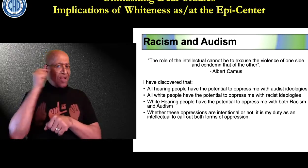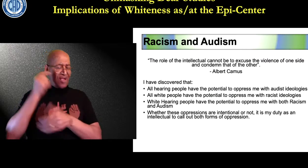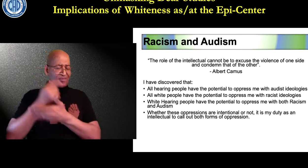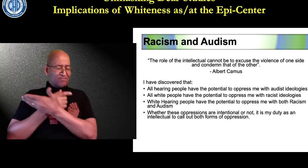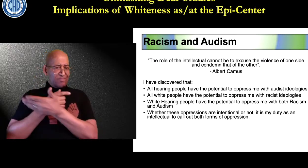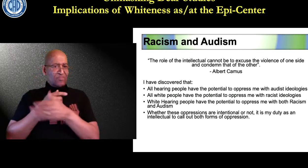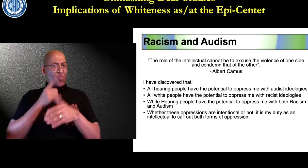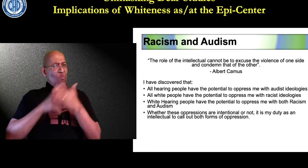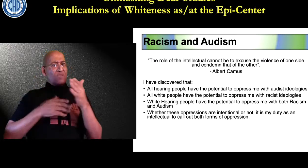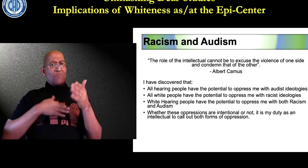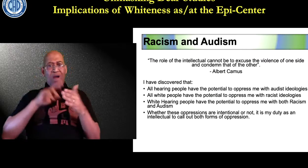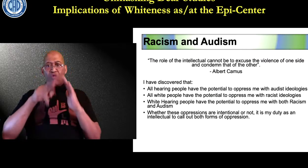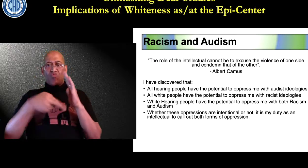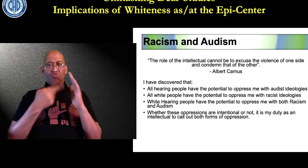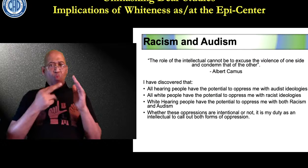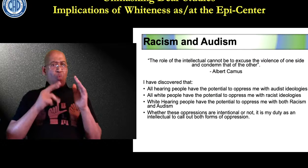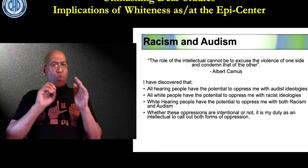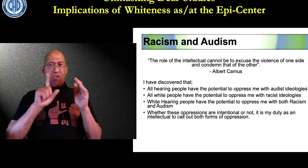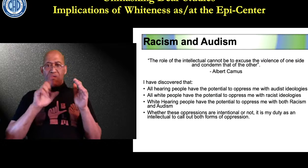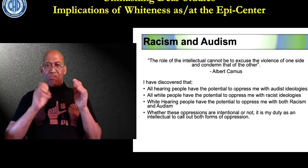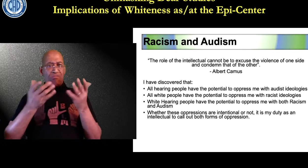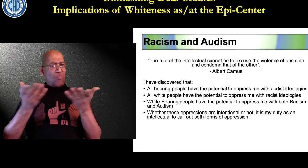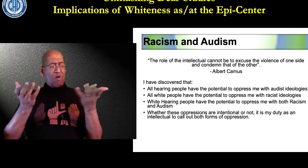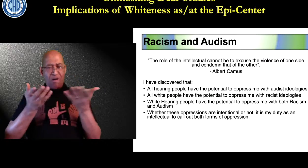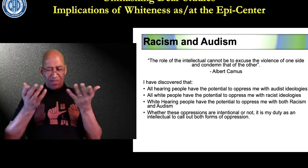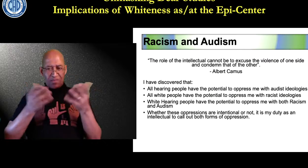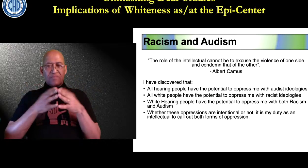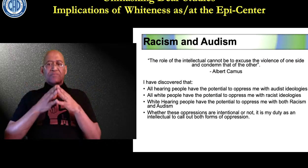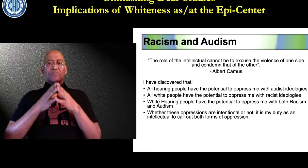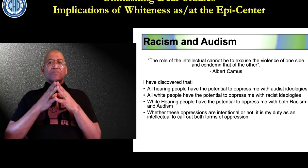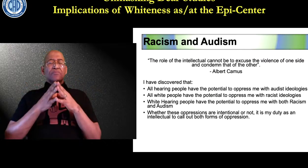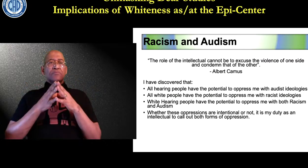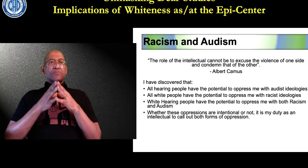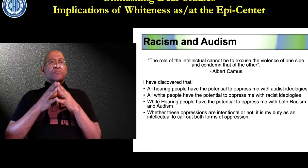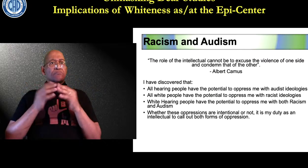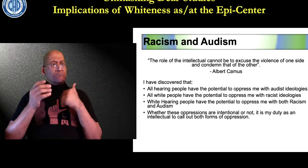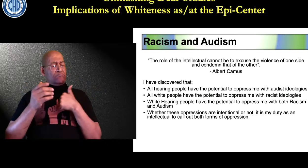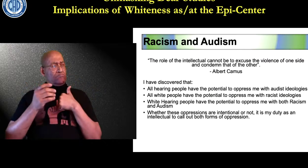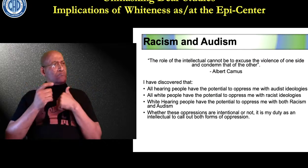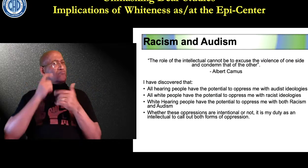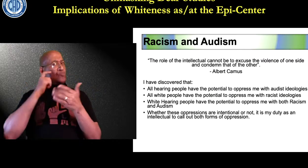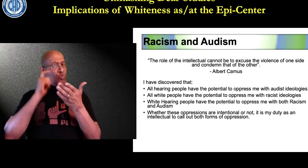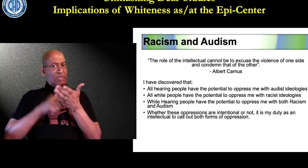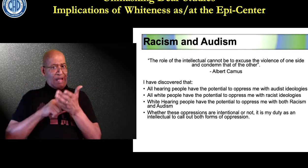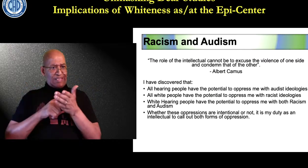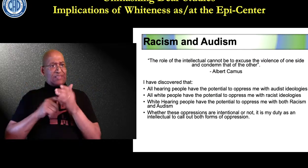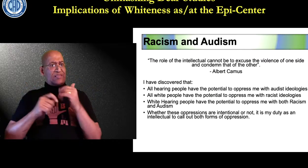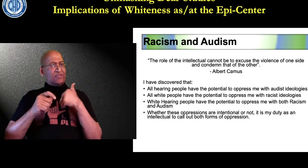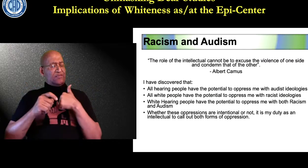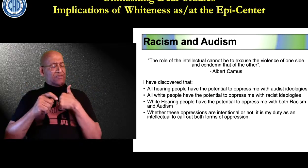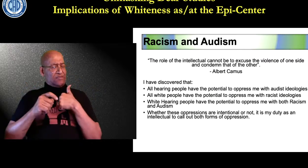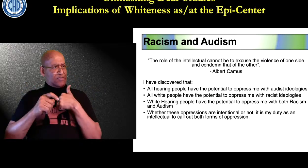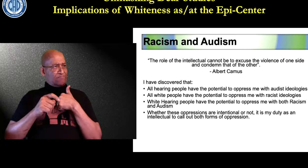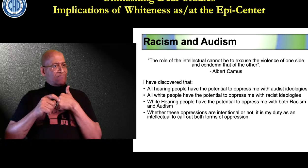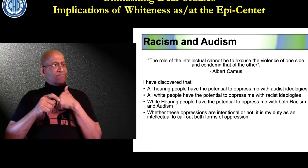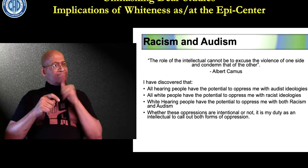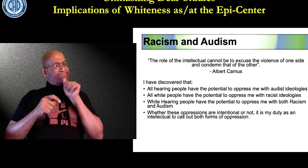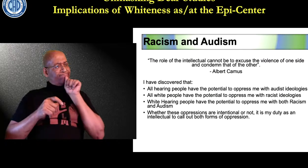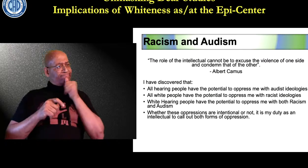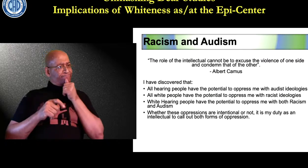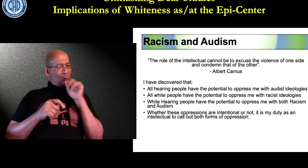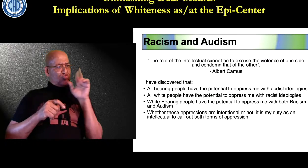as to what my role is as a higher educator at Gallaudet. What is my role?